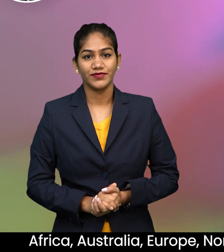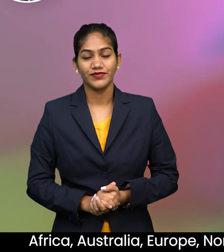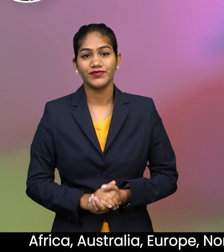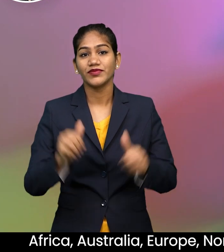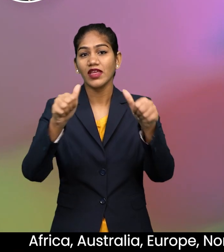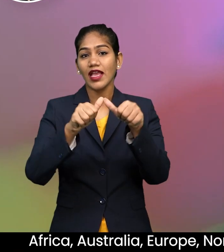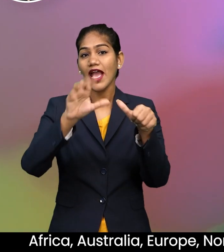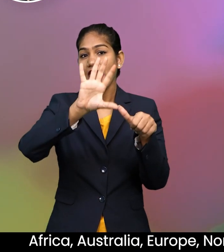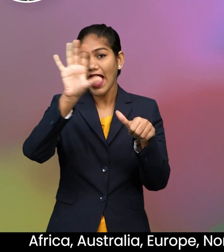Africa,